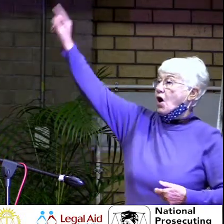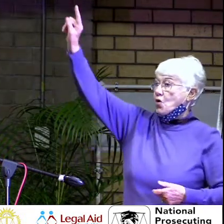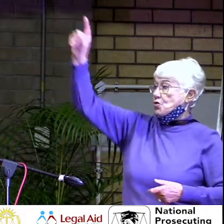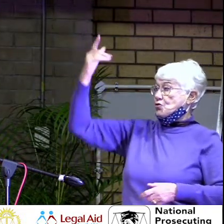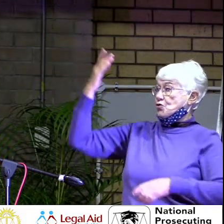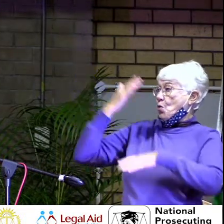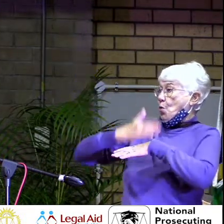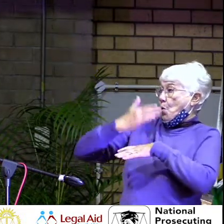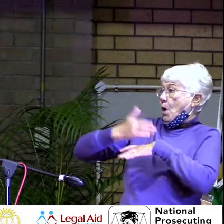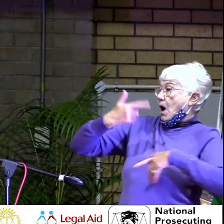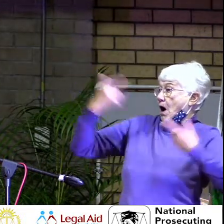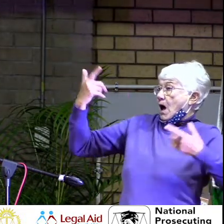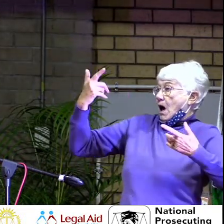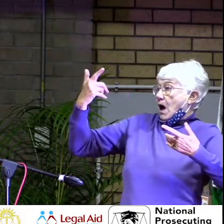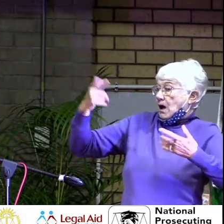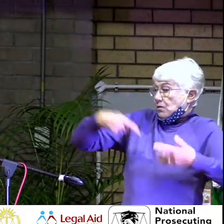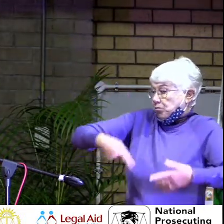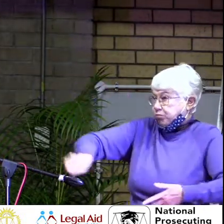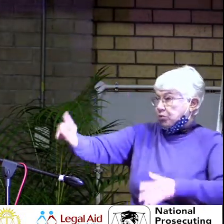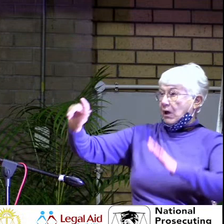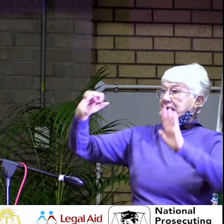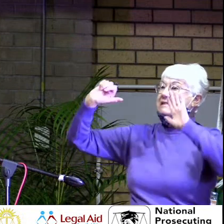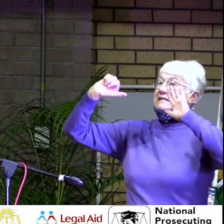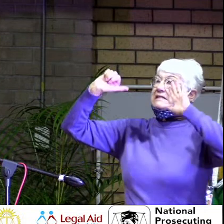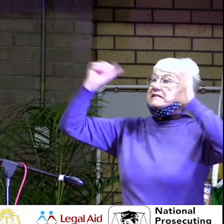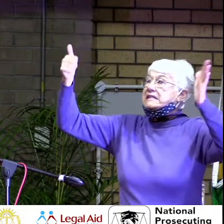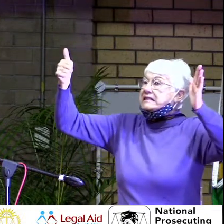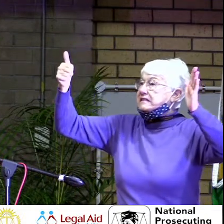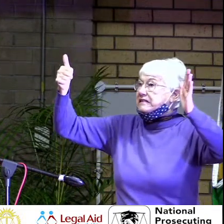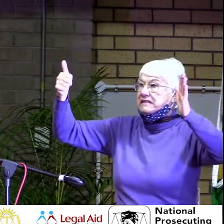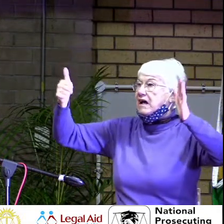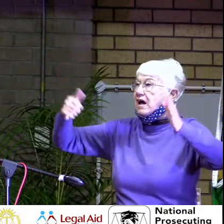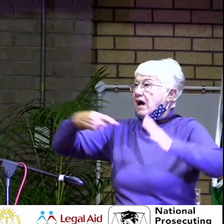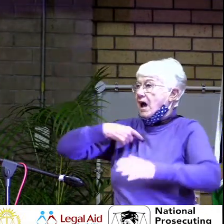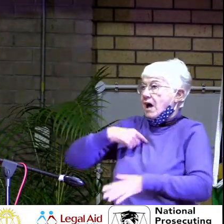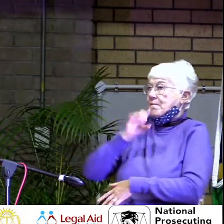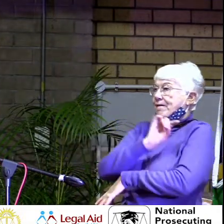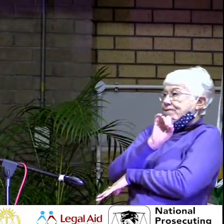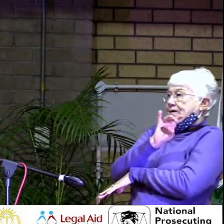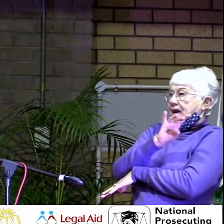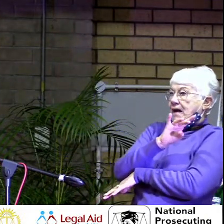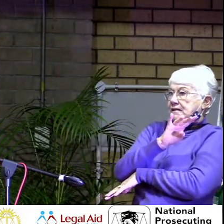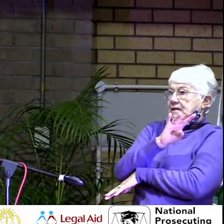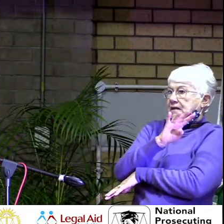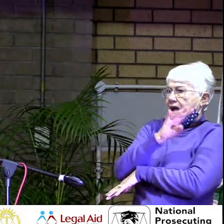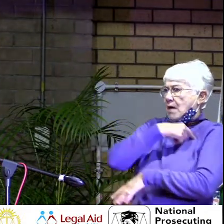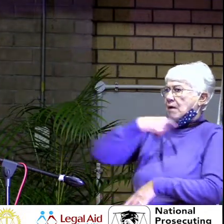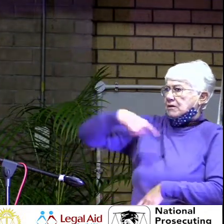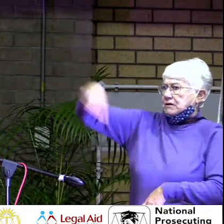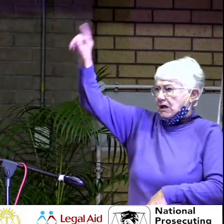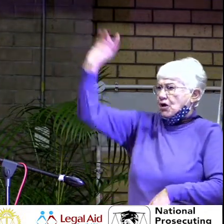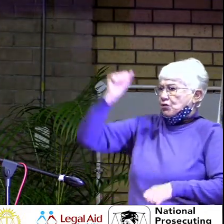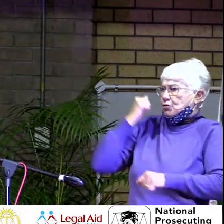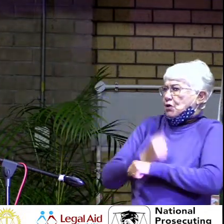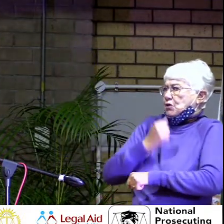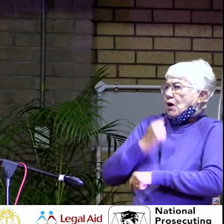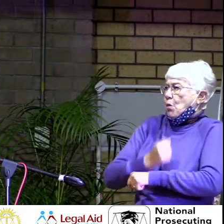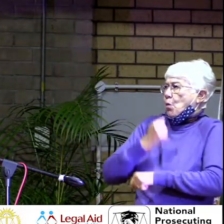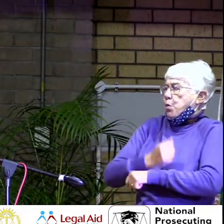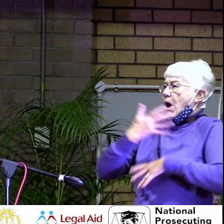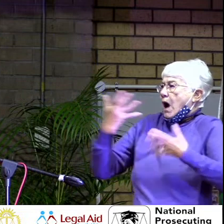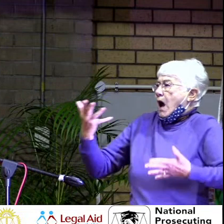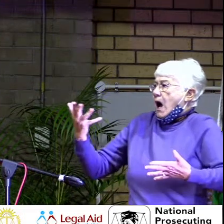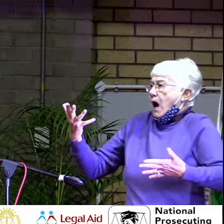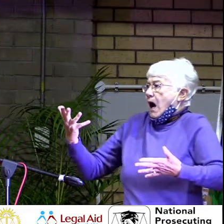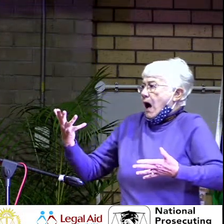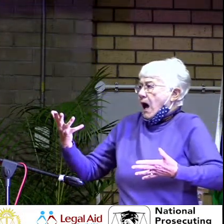me. I wonder how it would be if I was a woman and I have a job where I must I must knock